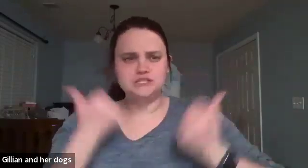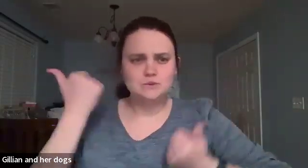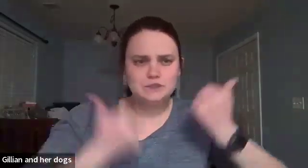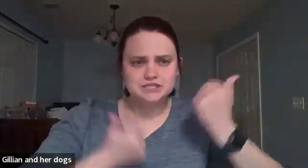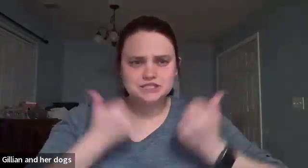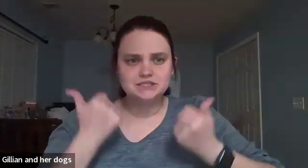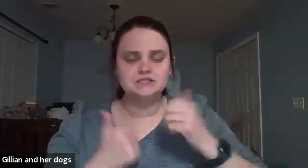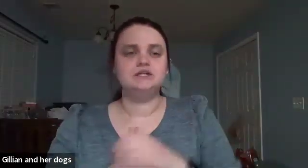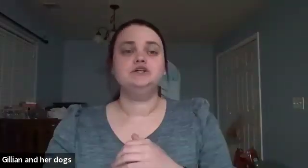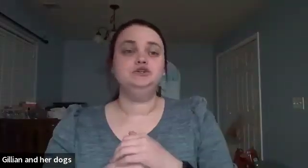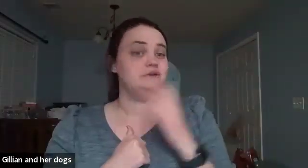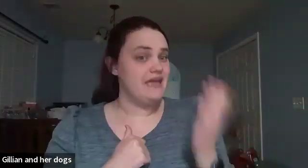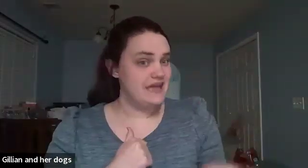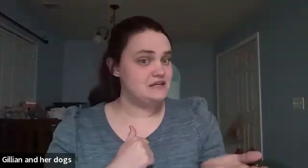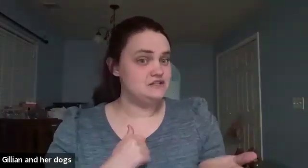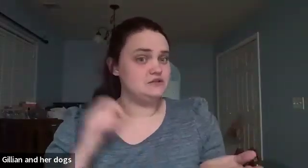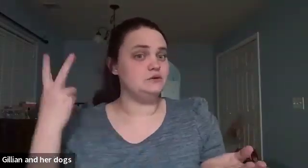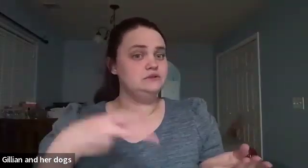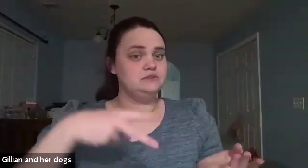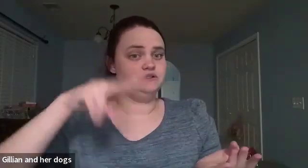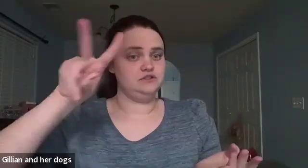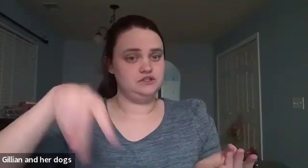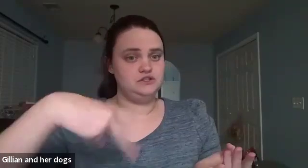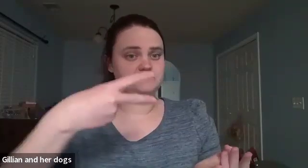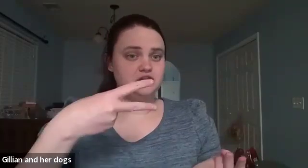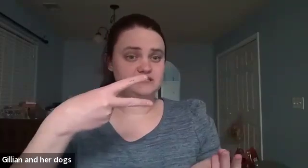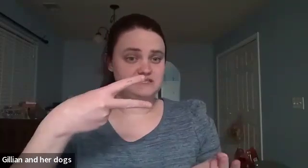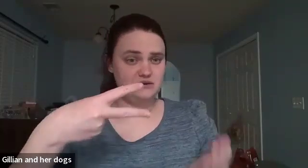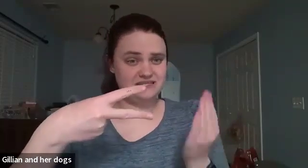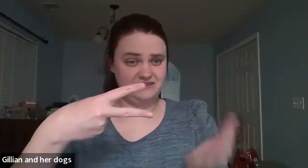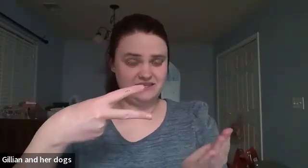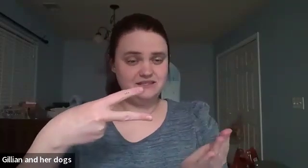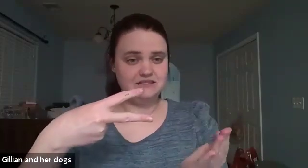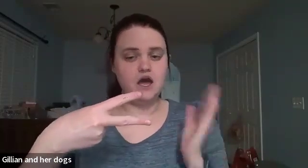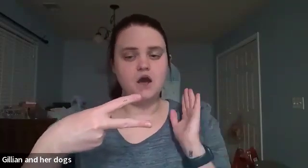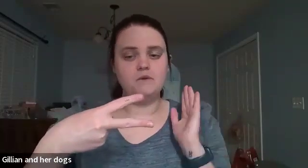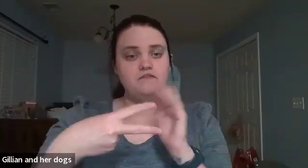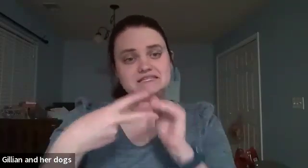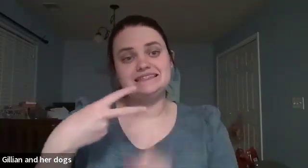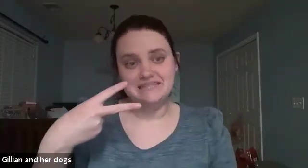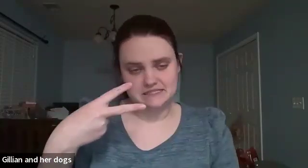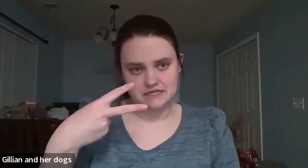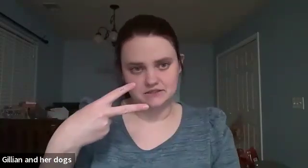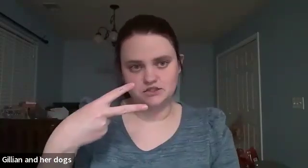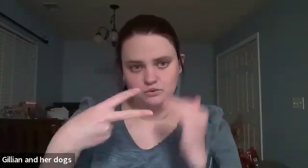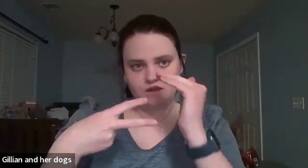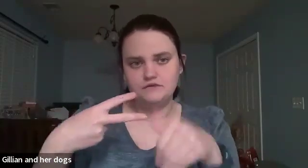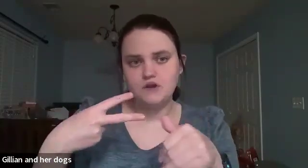oranges, which. You can do the 2 fingers sideways like this. And this is listing. So if you've